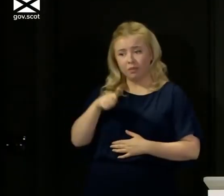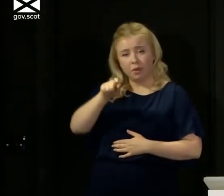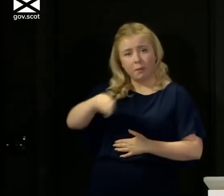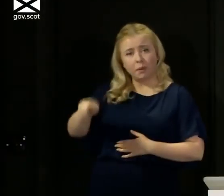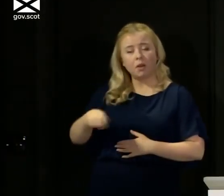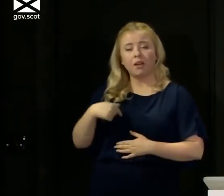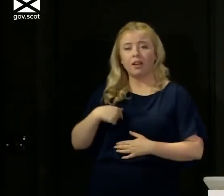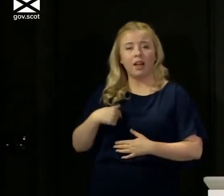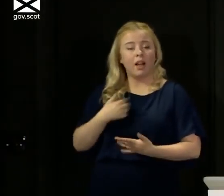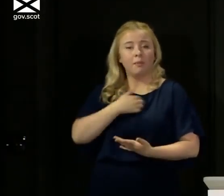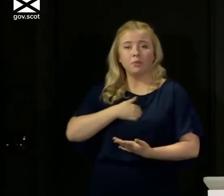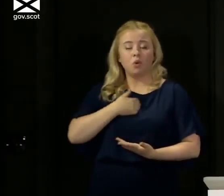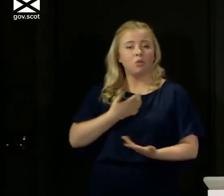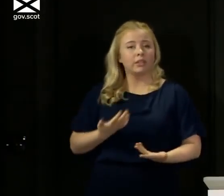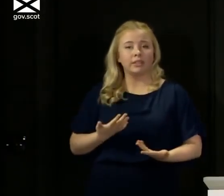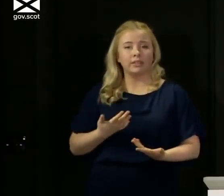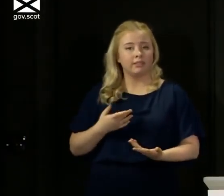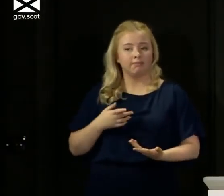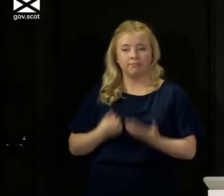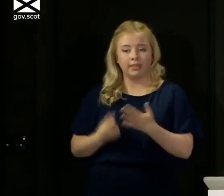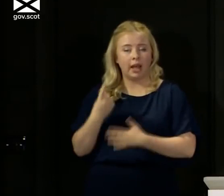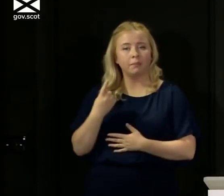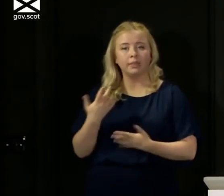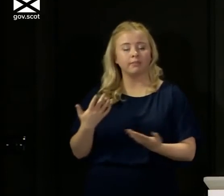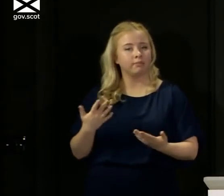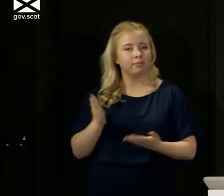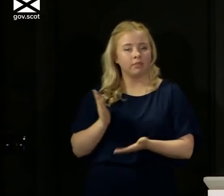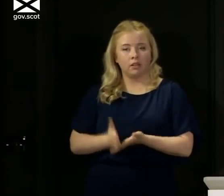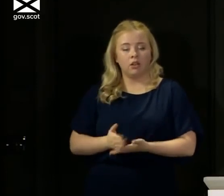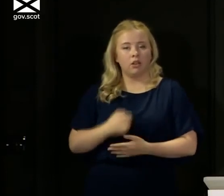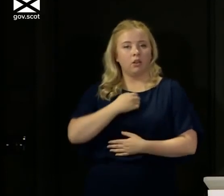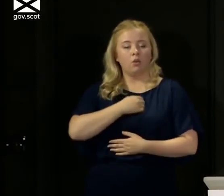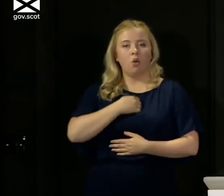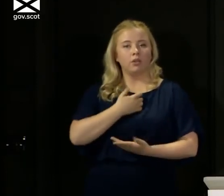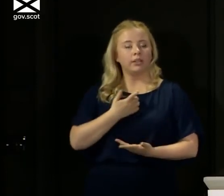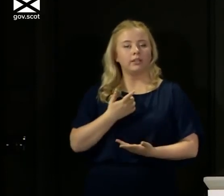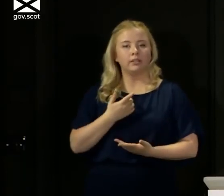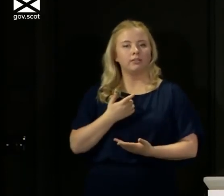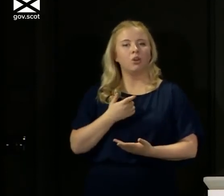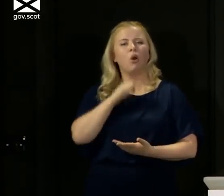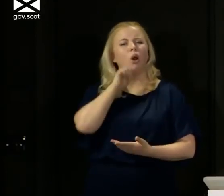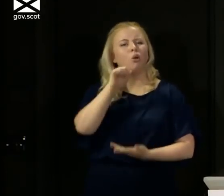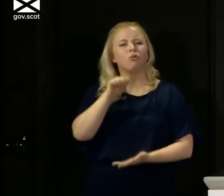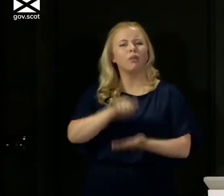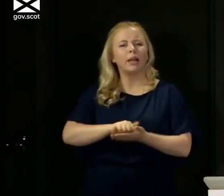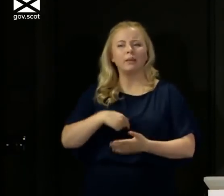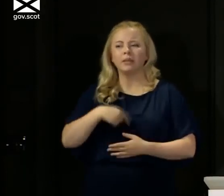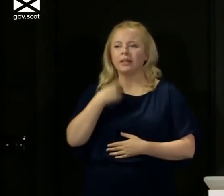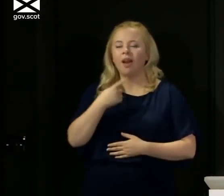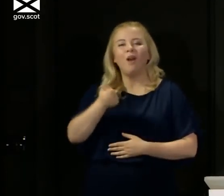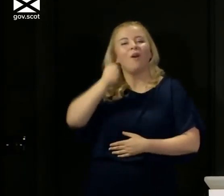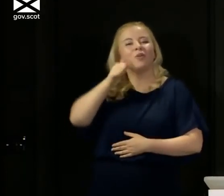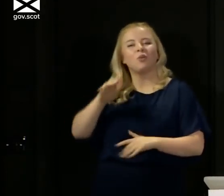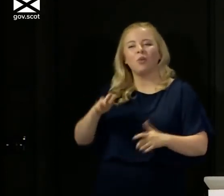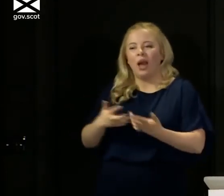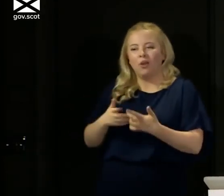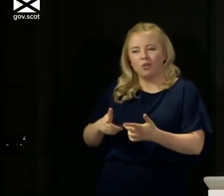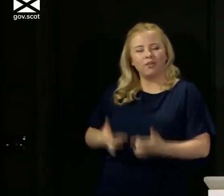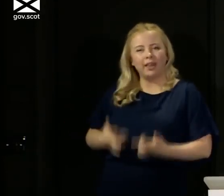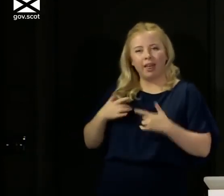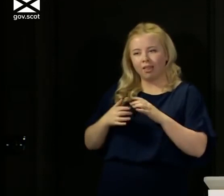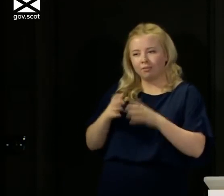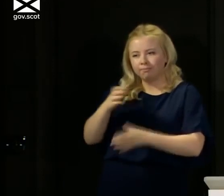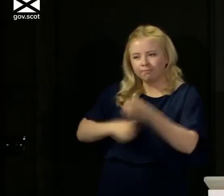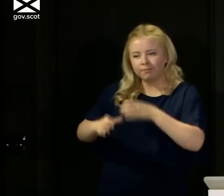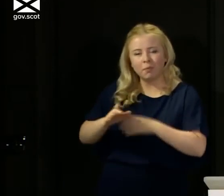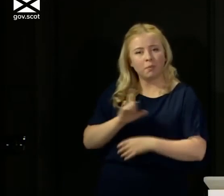is I'm really sorry you're in this position, and I said yesterday, you know, it's not right for me to say I know how you feel, because I don't. I'm